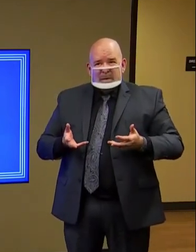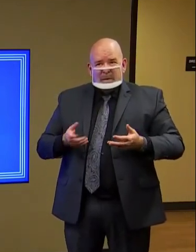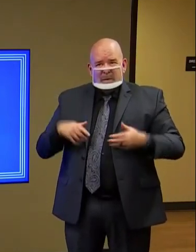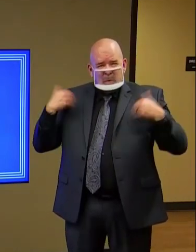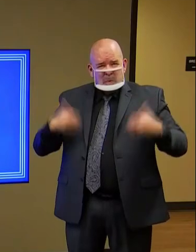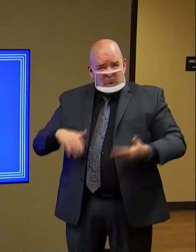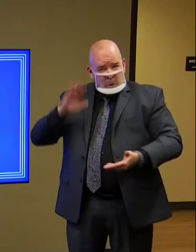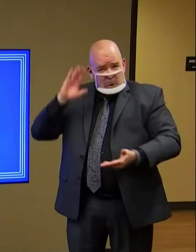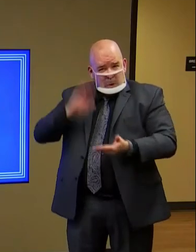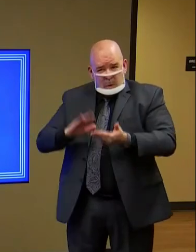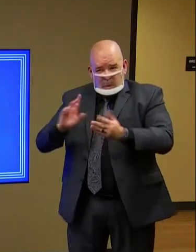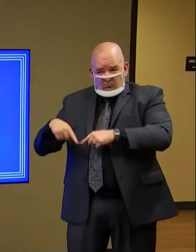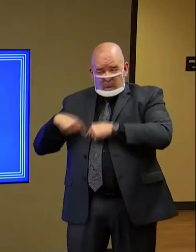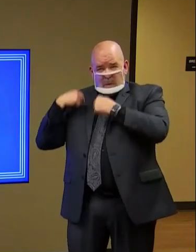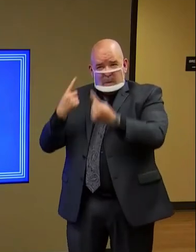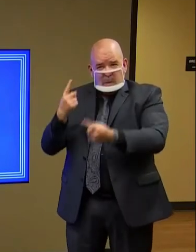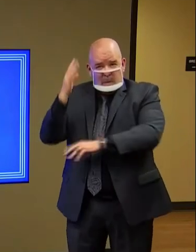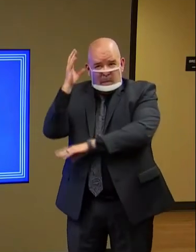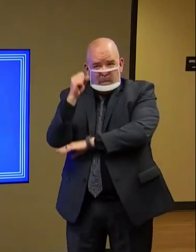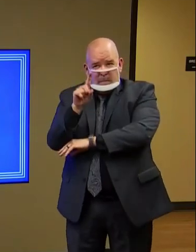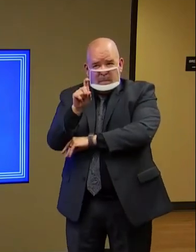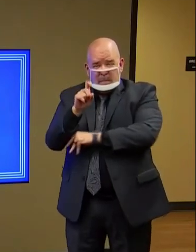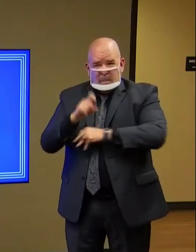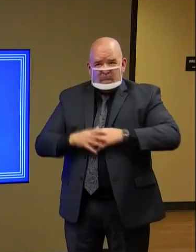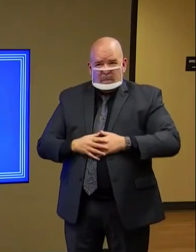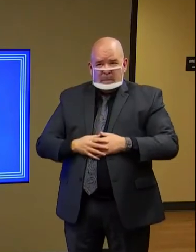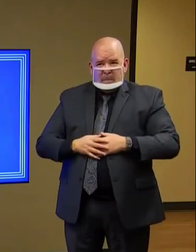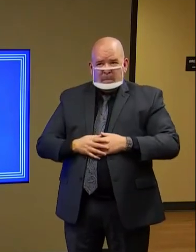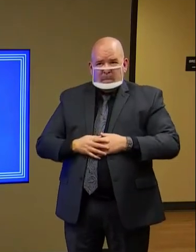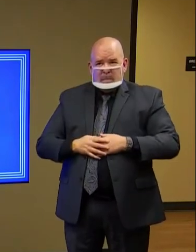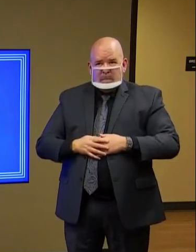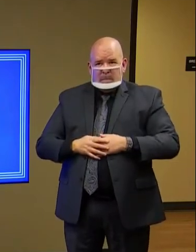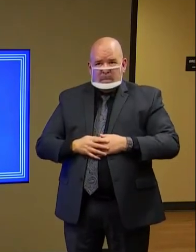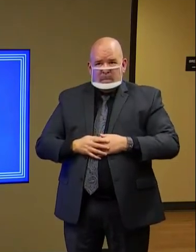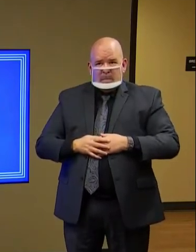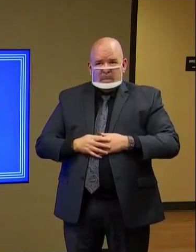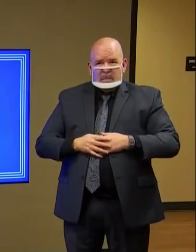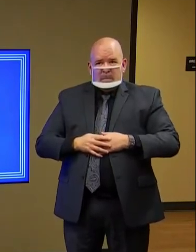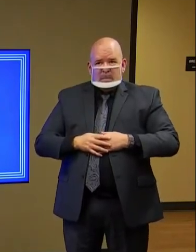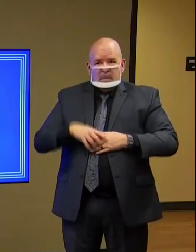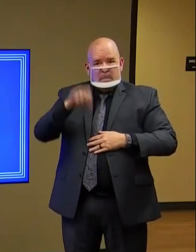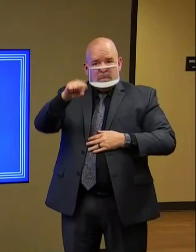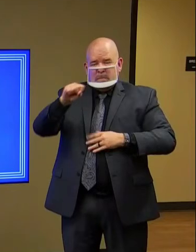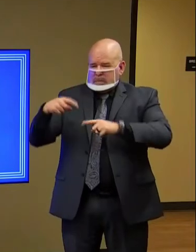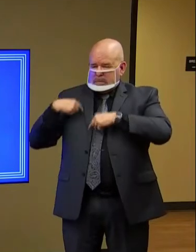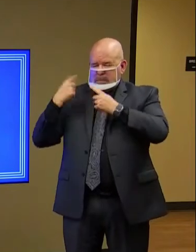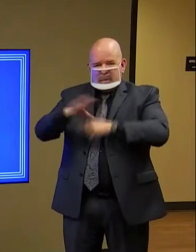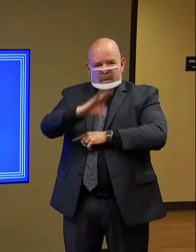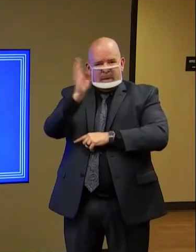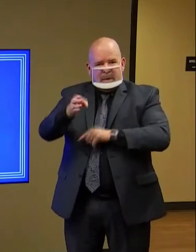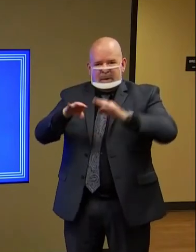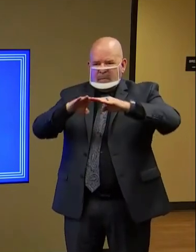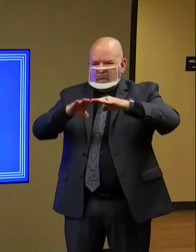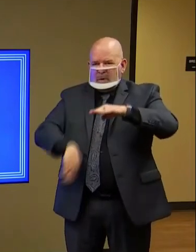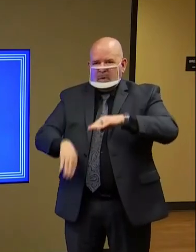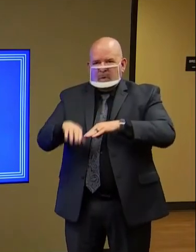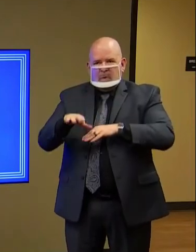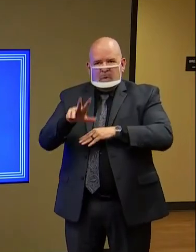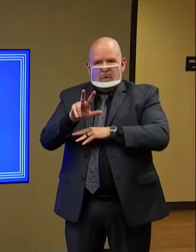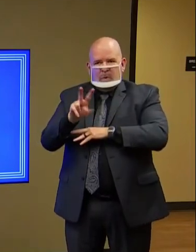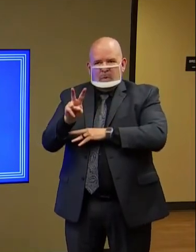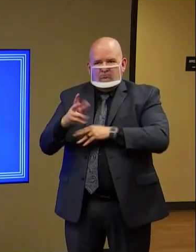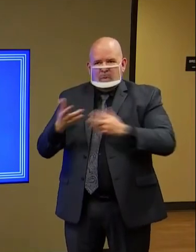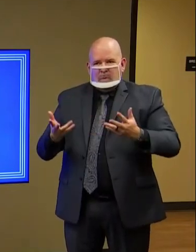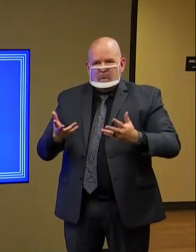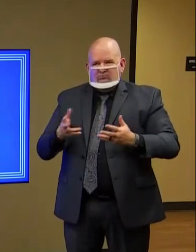been down? And if so, if you go under the 32, what are some of the things that you plan to do if